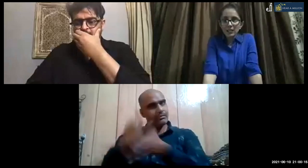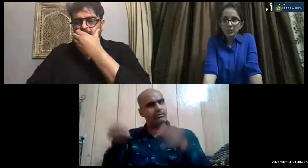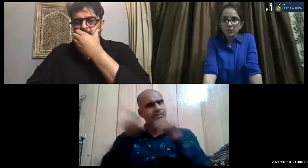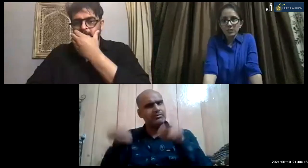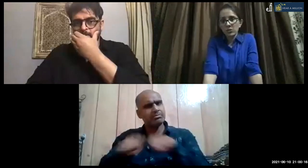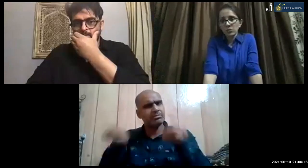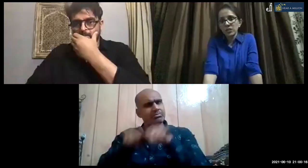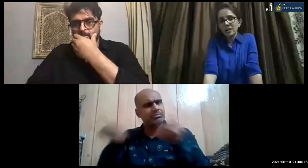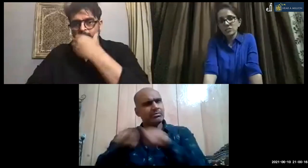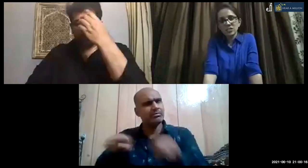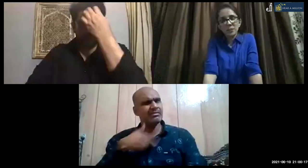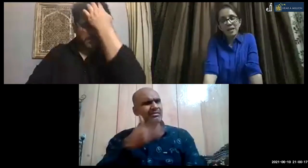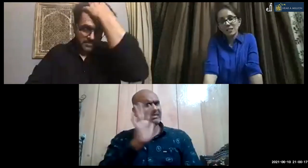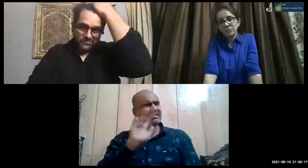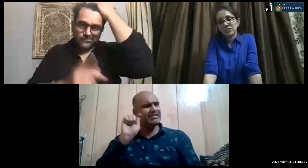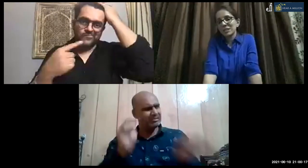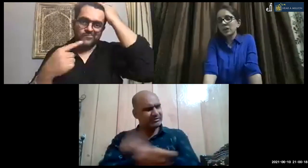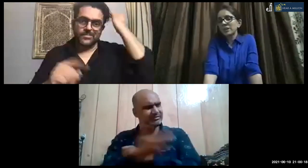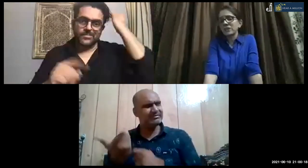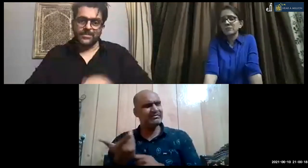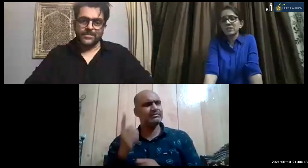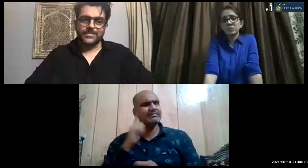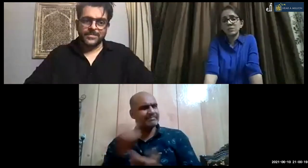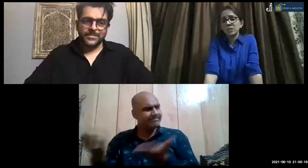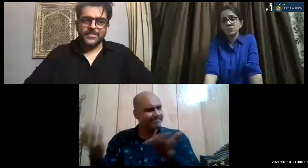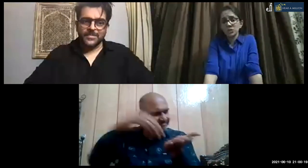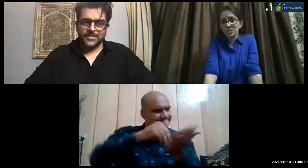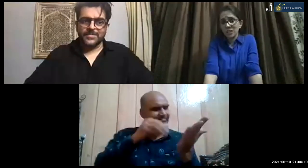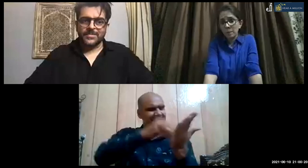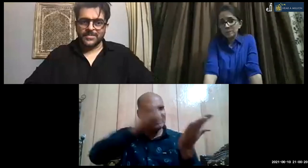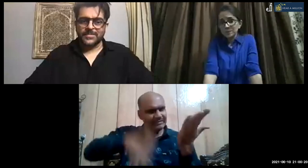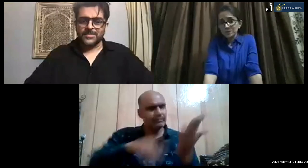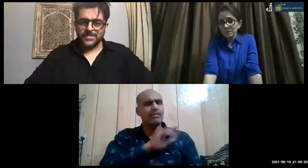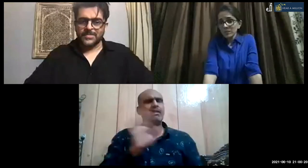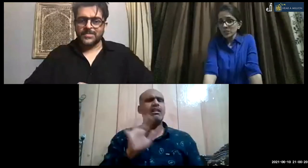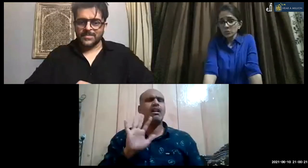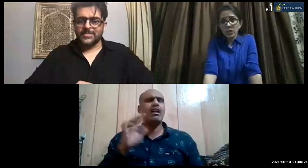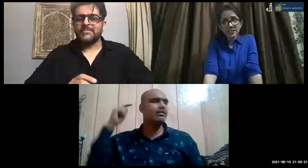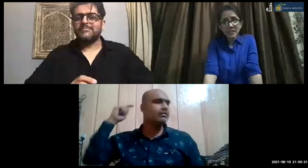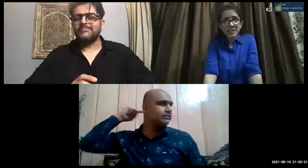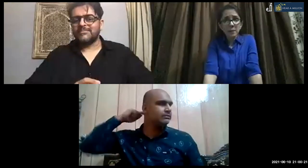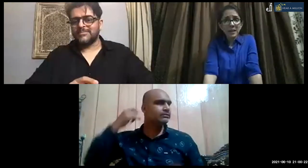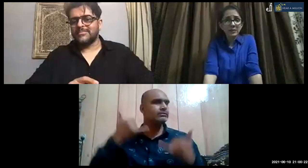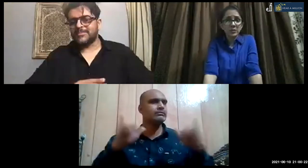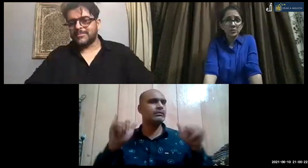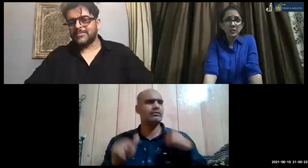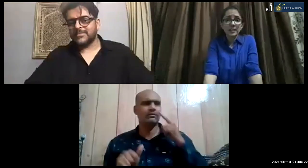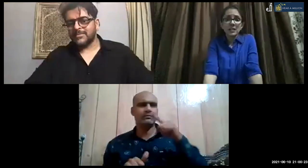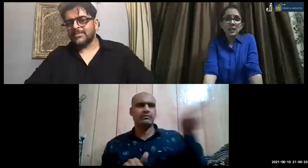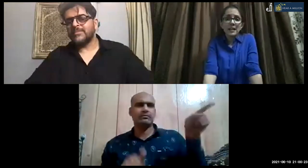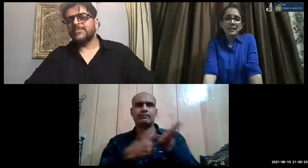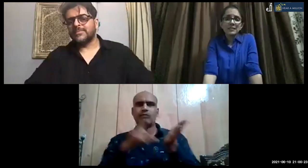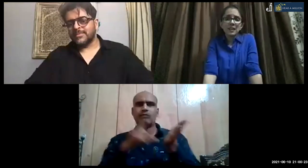And you know, we can't just keep accepting the same kind of help they've been giving us for years now. So we got to stand up and we got to do